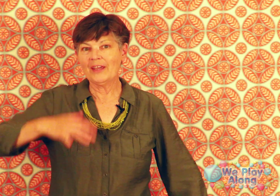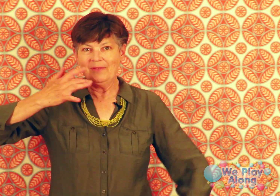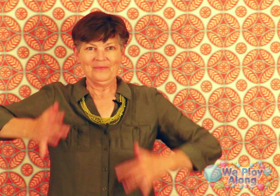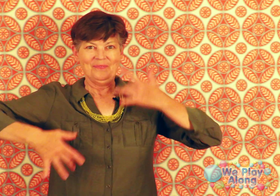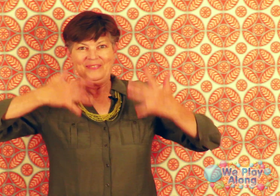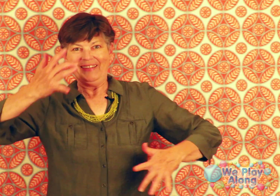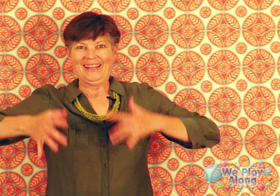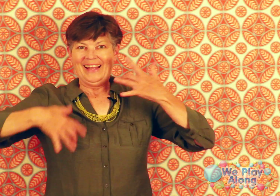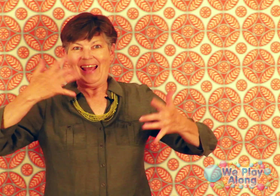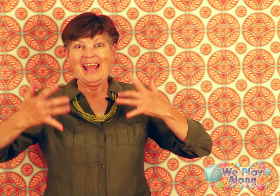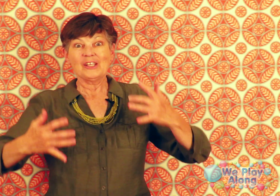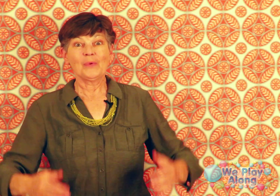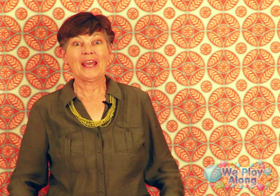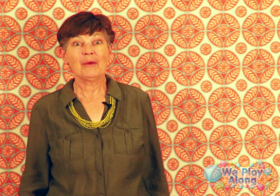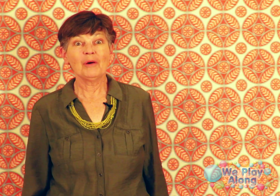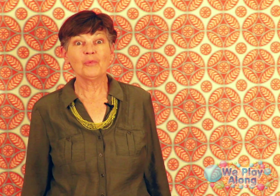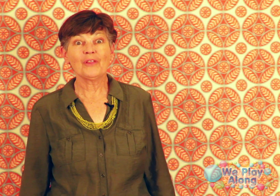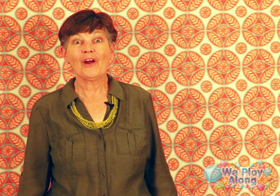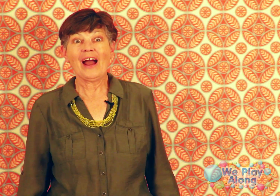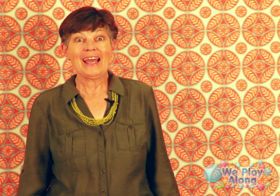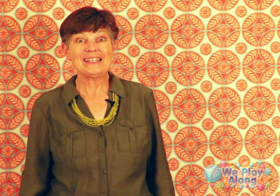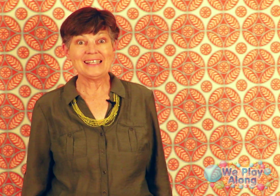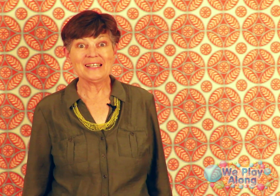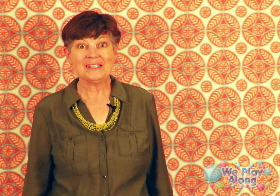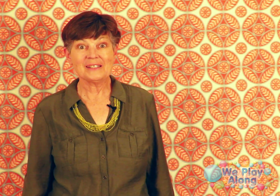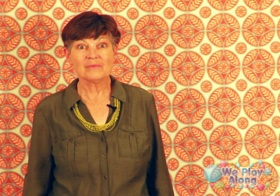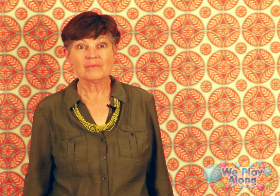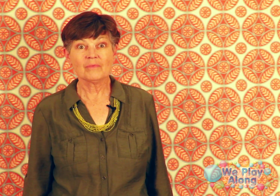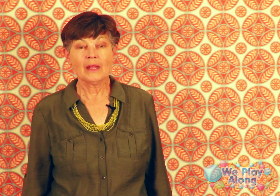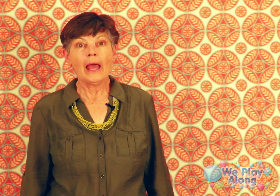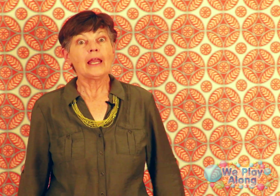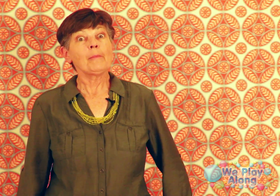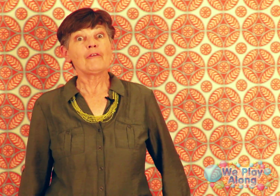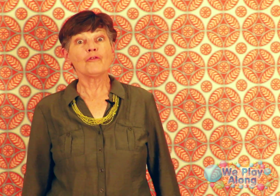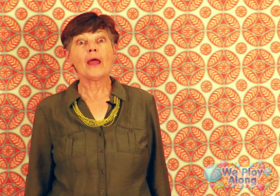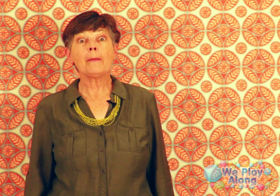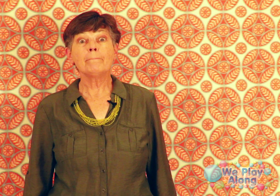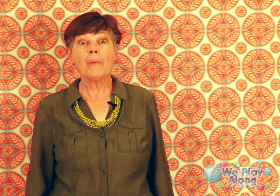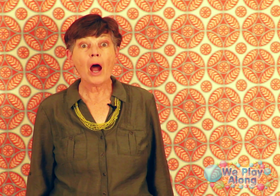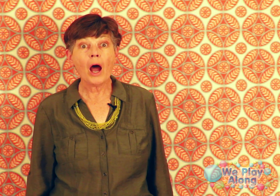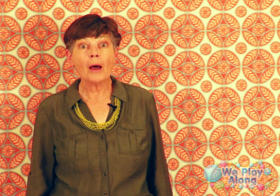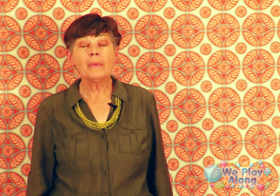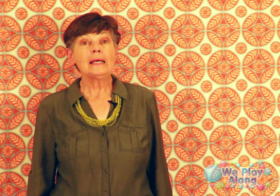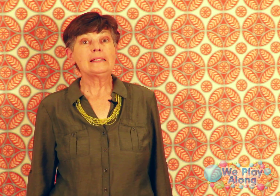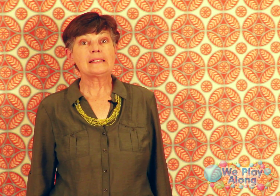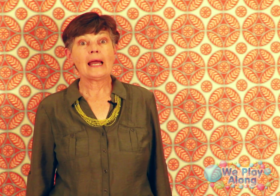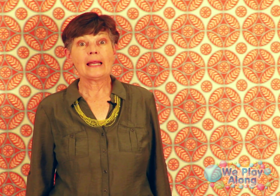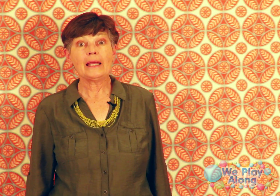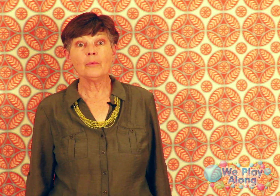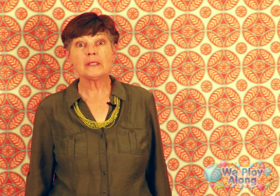very, as we came up with our ideas. Now my friend Bob decided he would